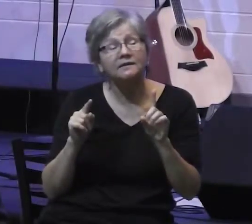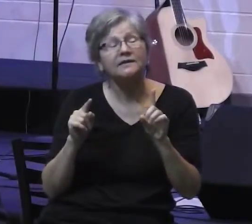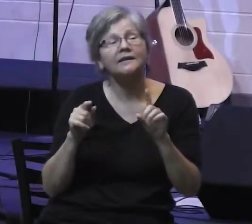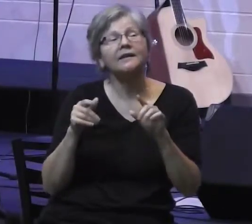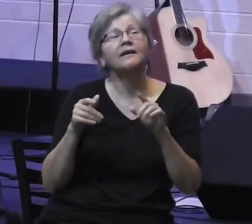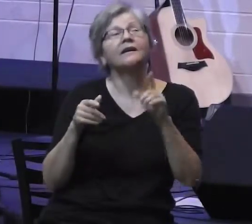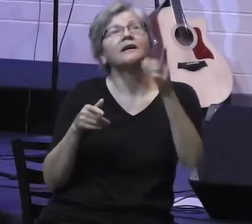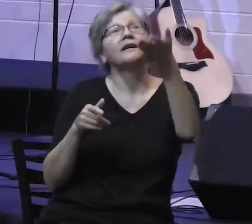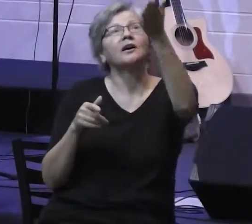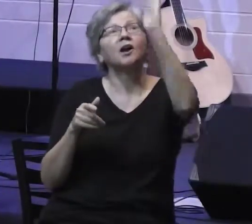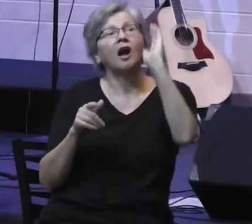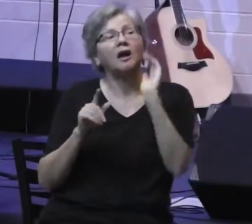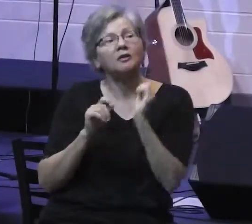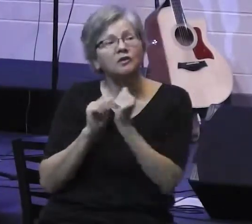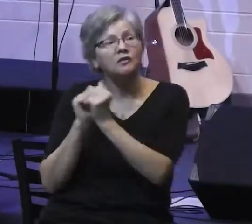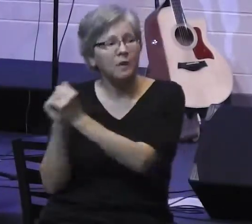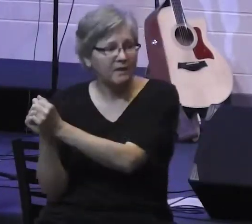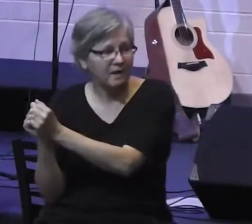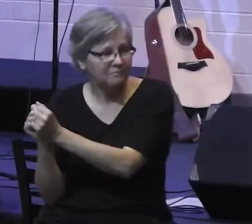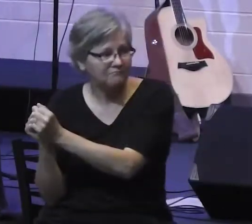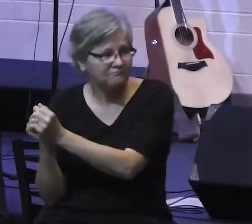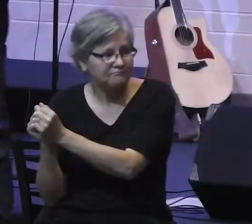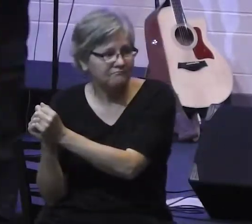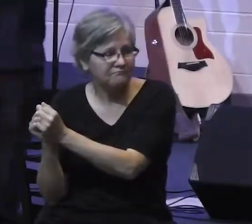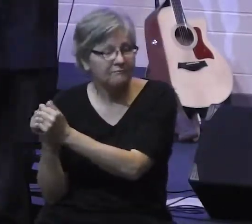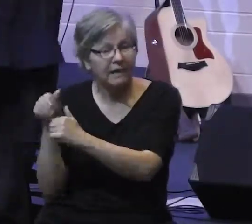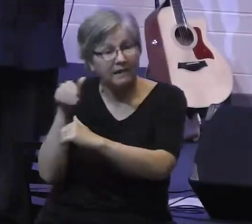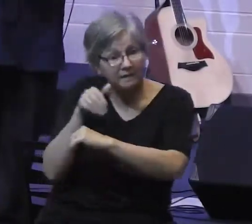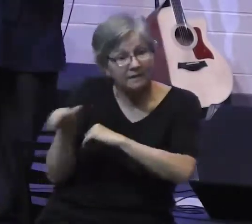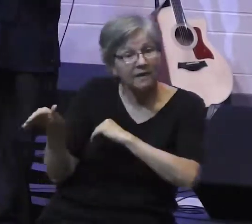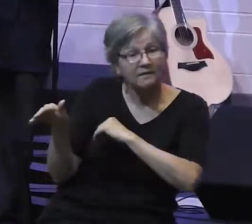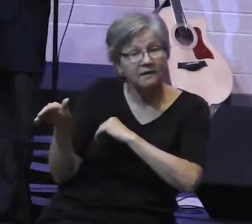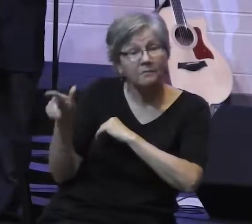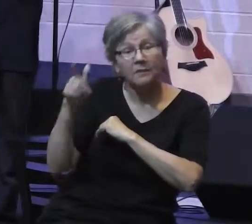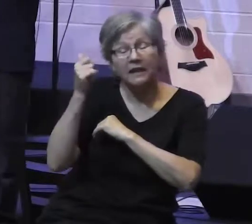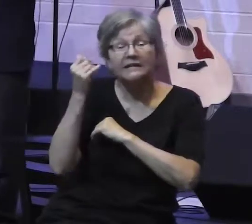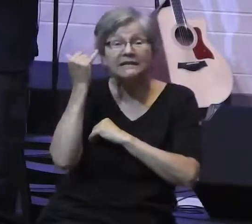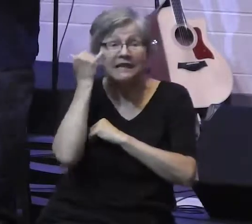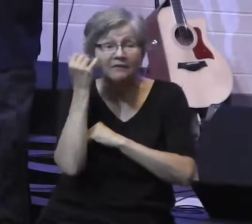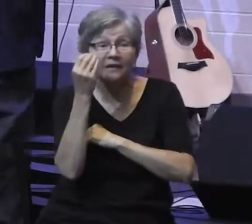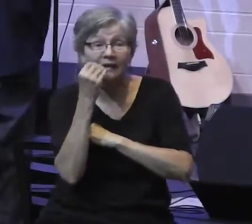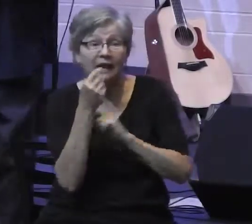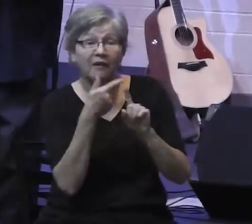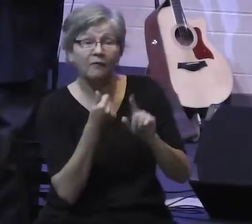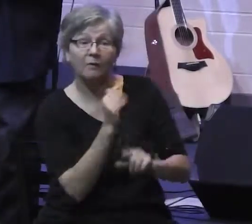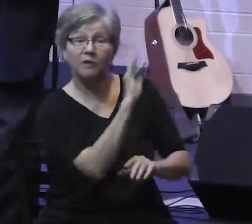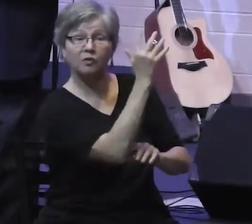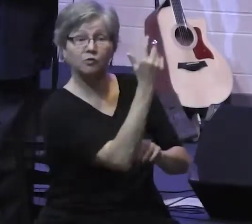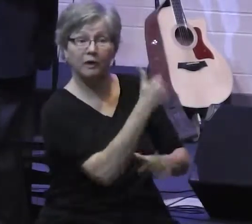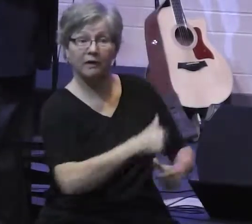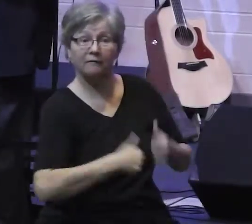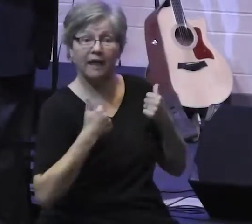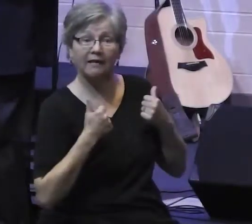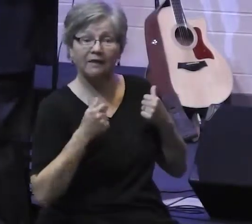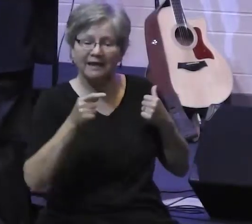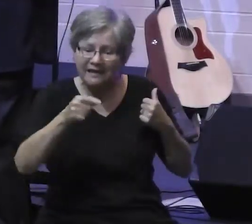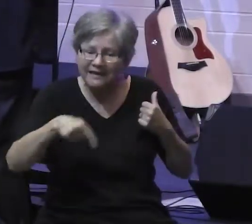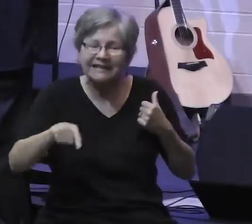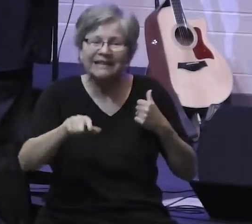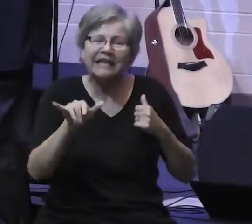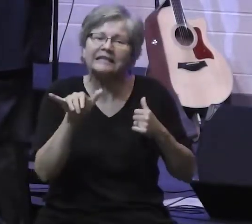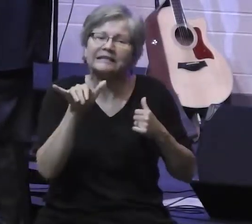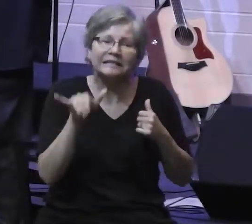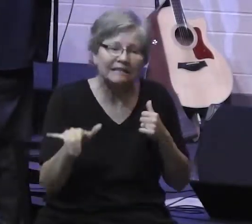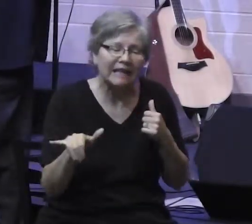them. And the reason why He turns them from the garden is because if they eat from the tree of life, they'll get stuck in that diseased state.